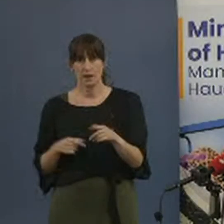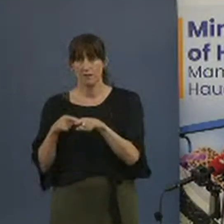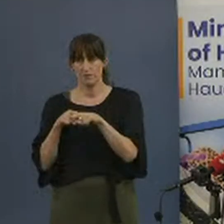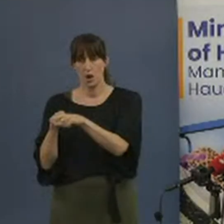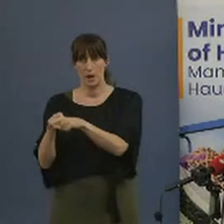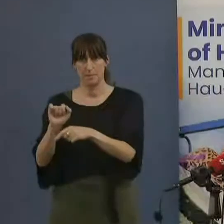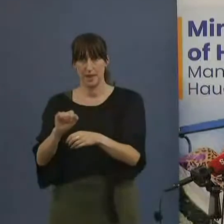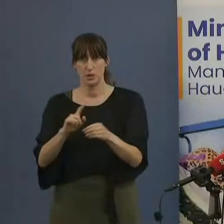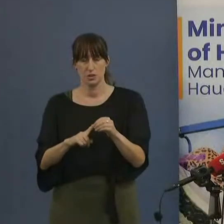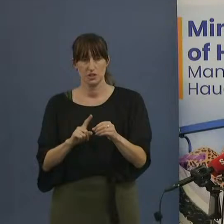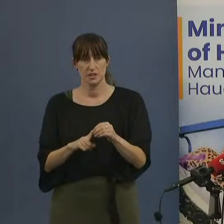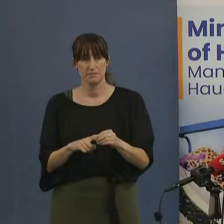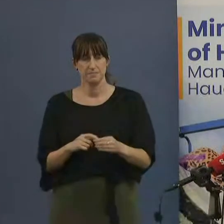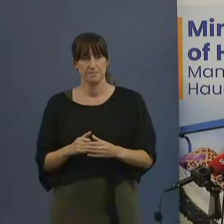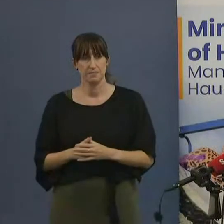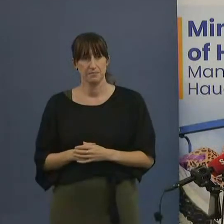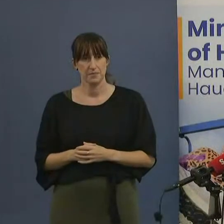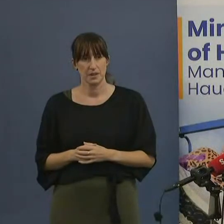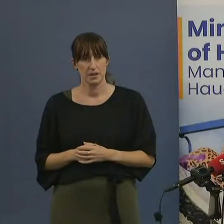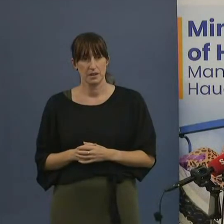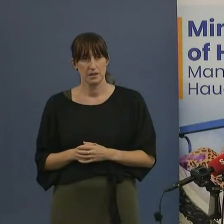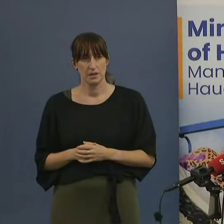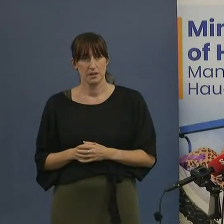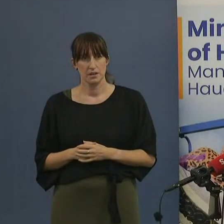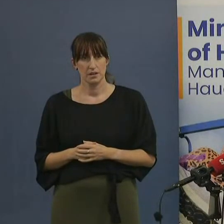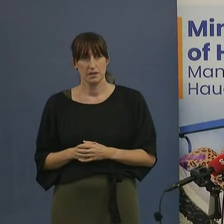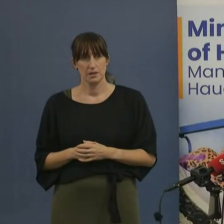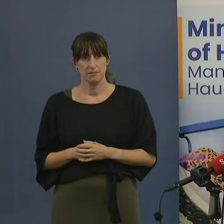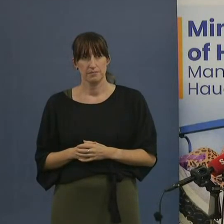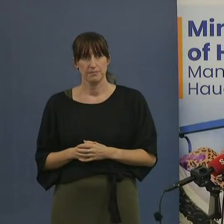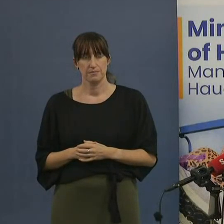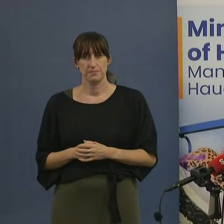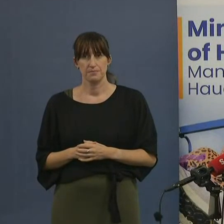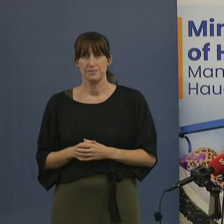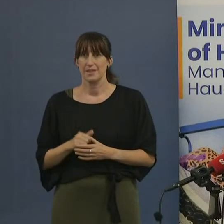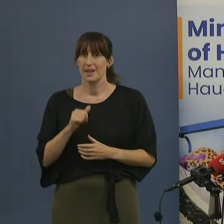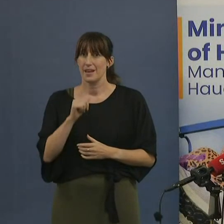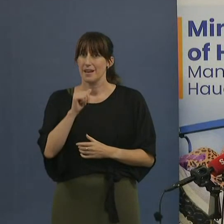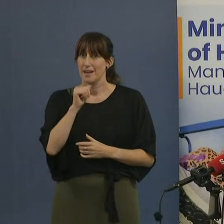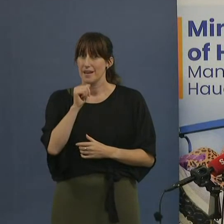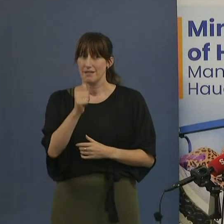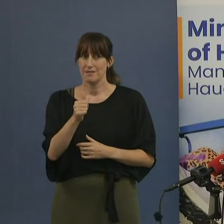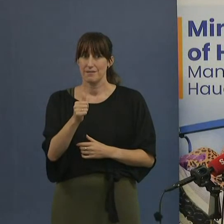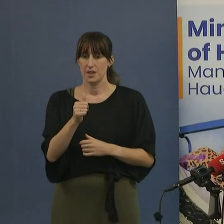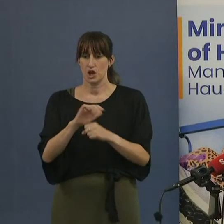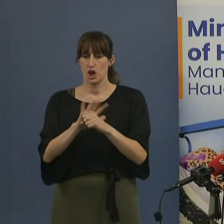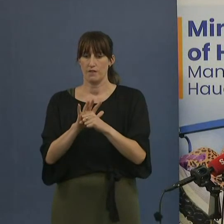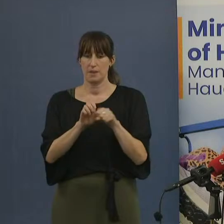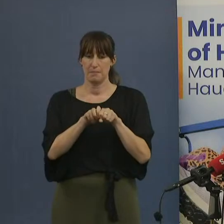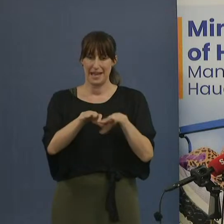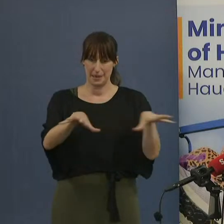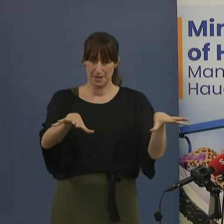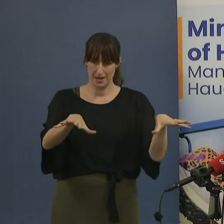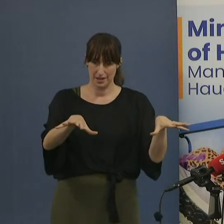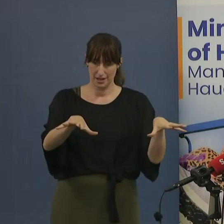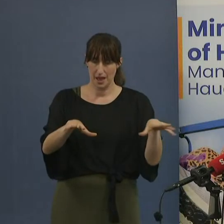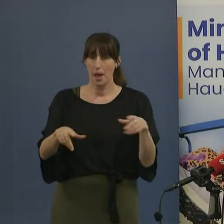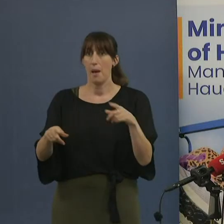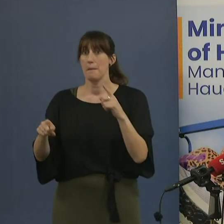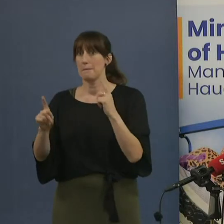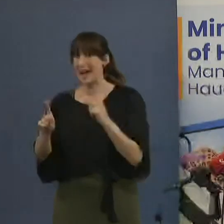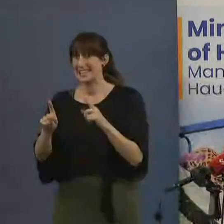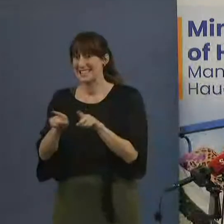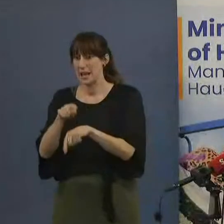Anna's question, how could the health system actually cope with the pandemic and a potential measles outbreak and dealing